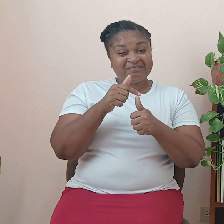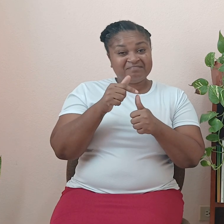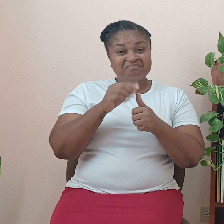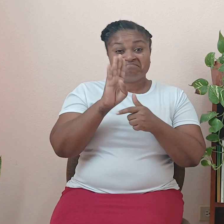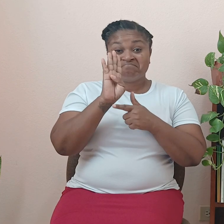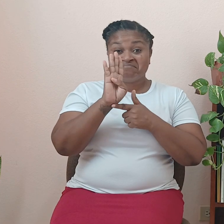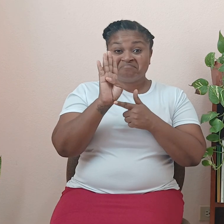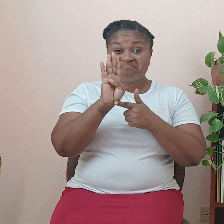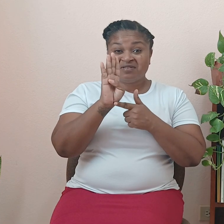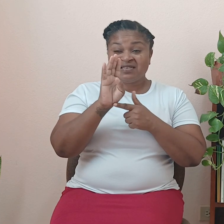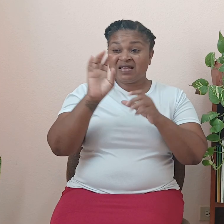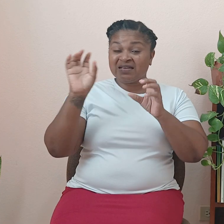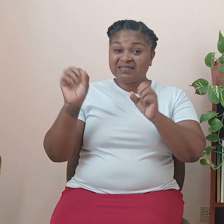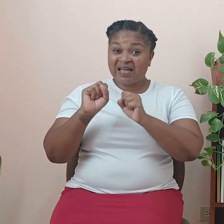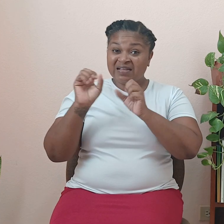B. On Saturdays.